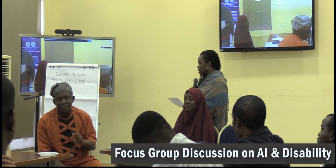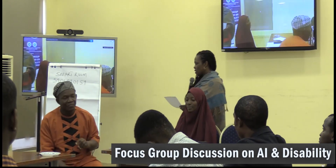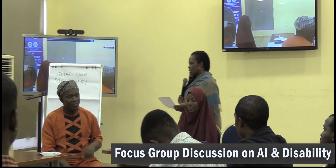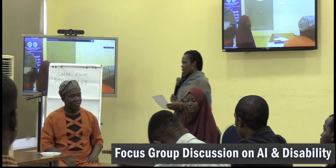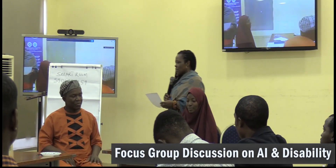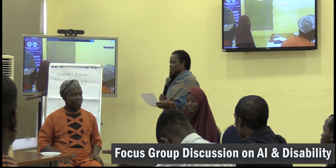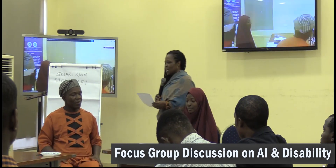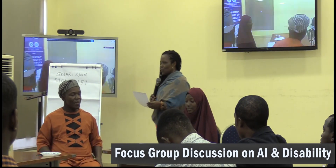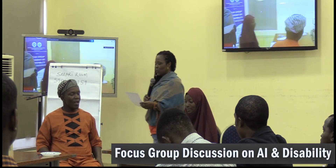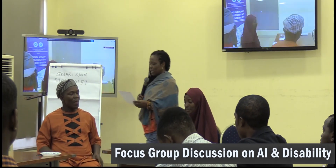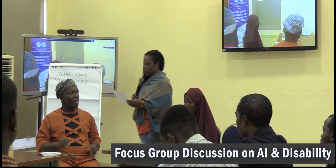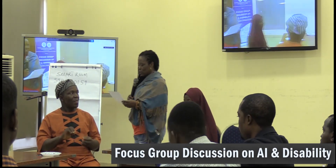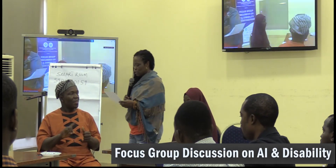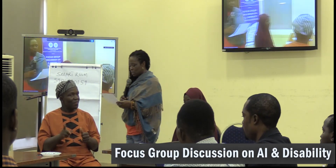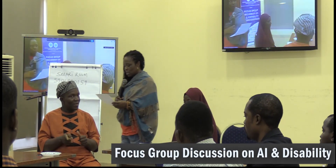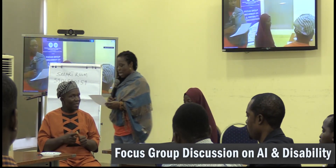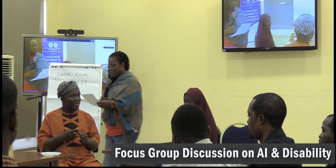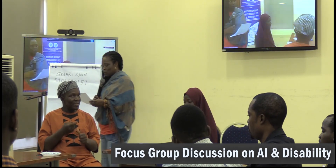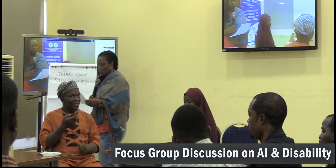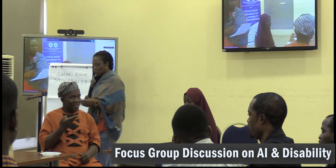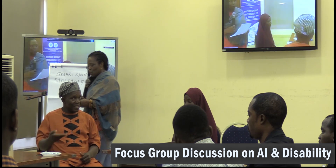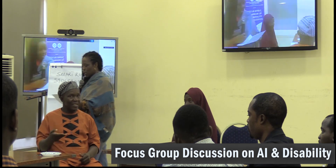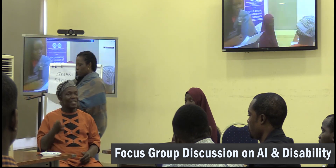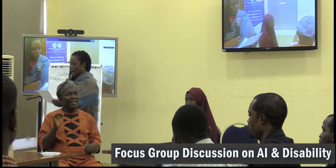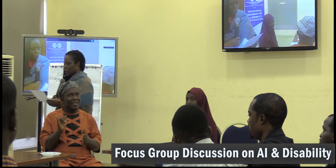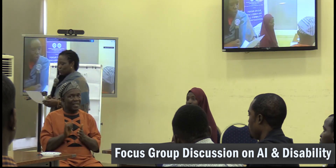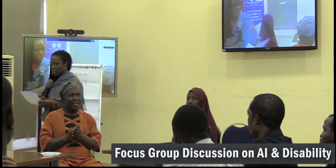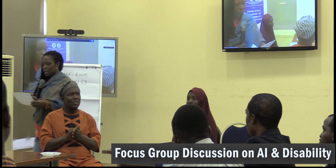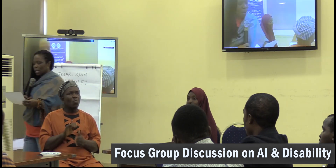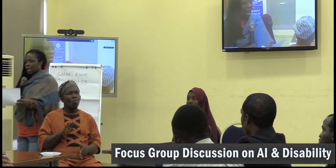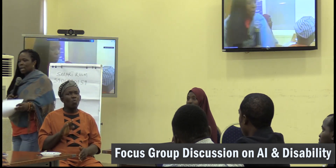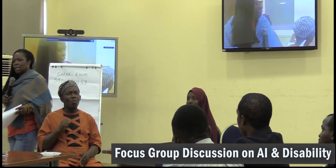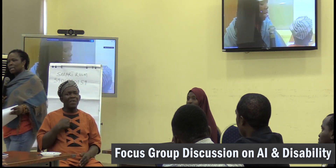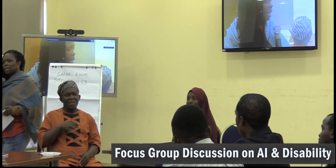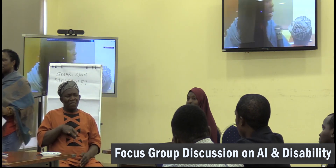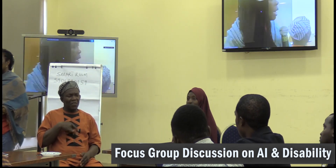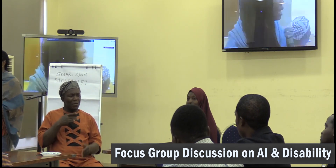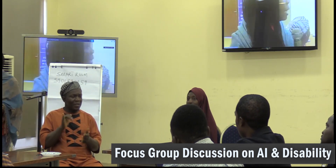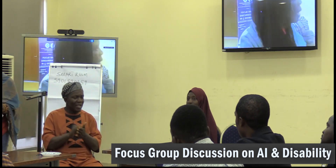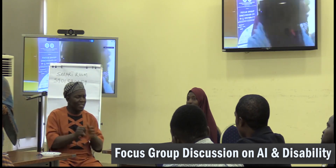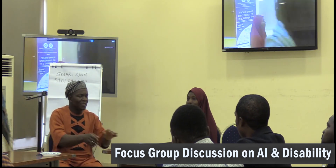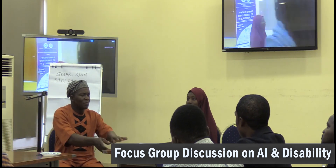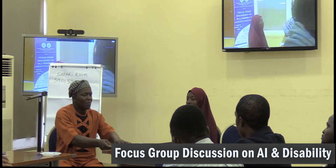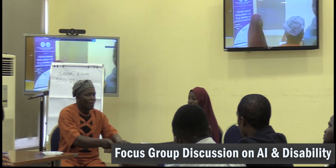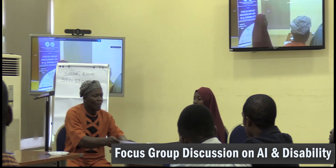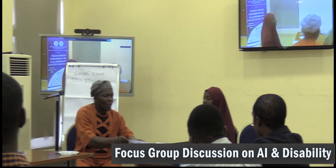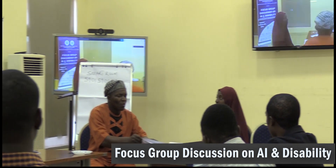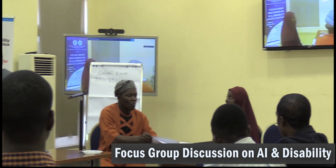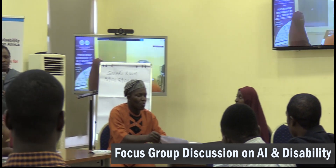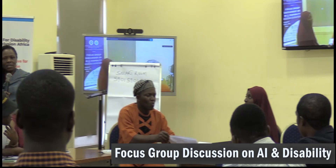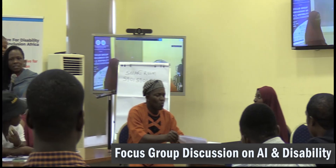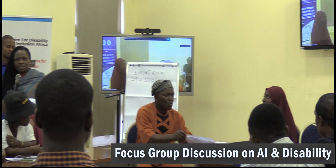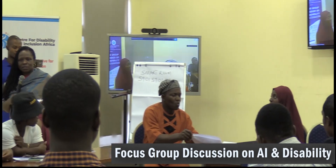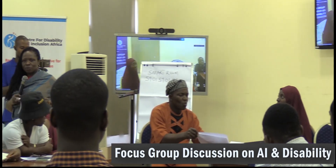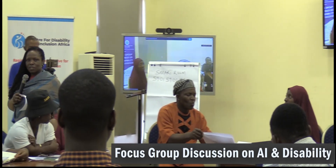the first thing I think that we would like to talk about is your understanding